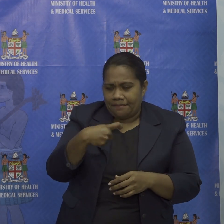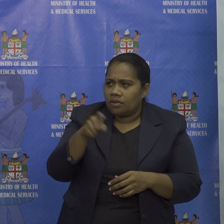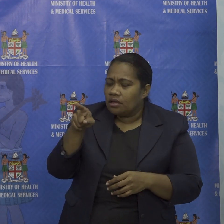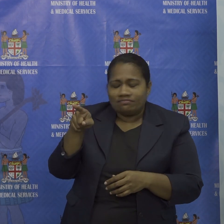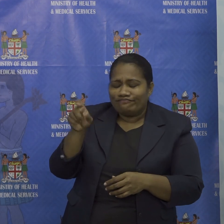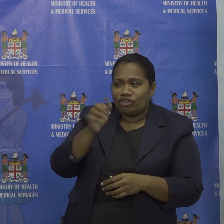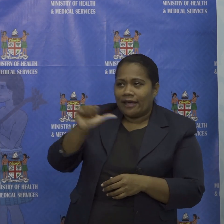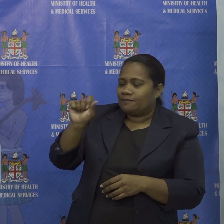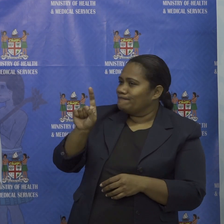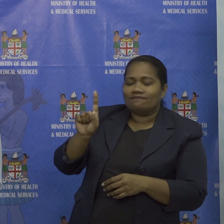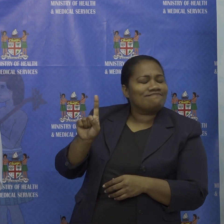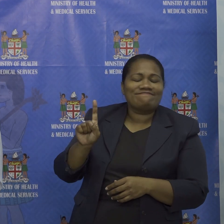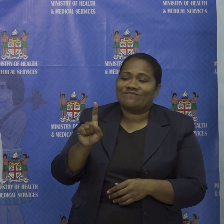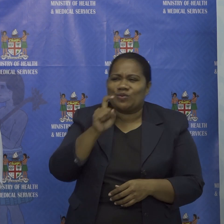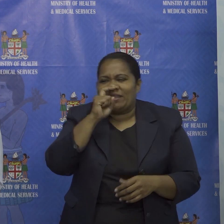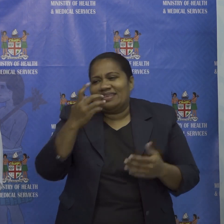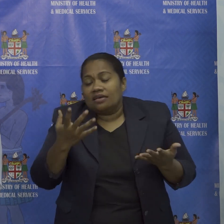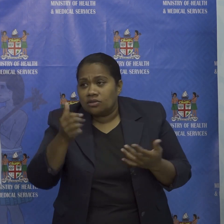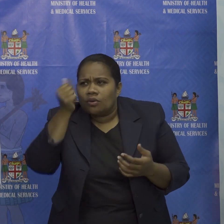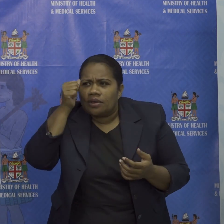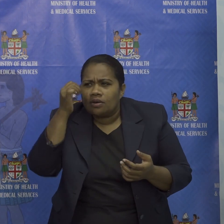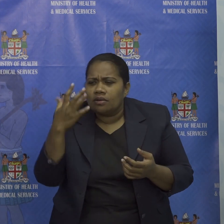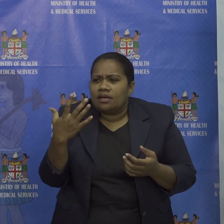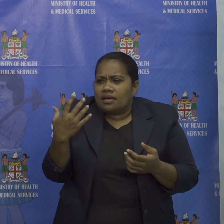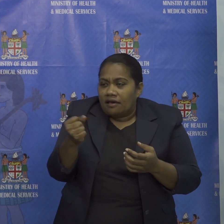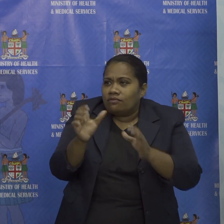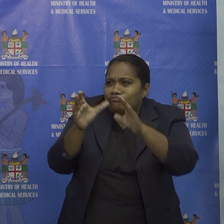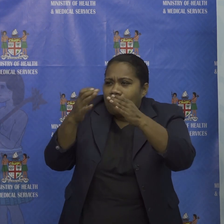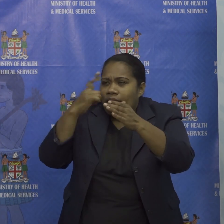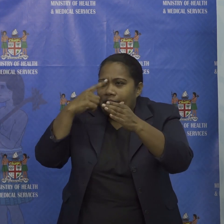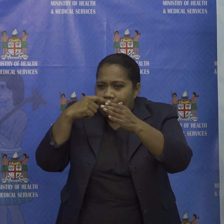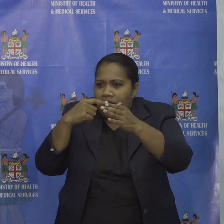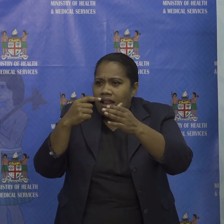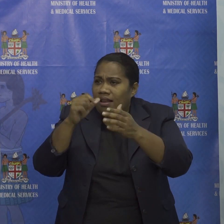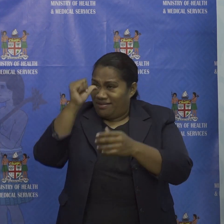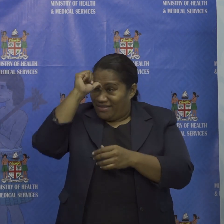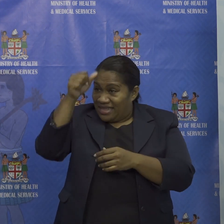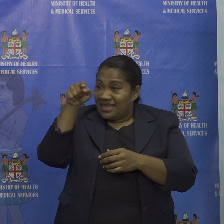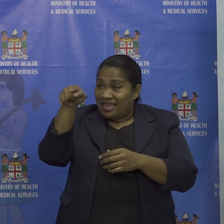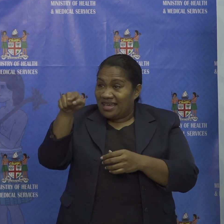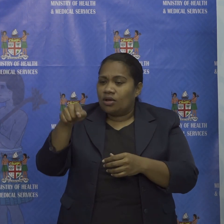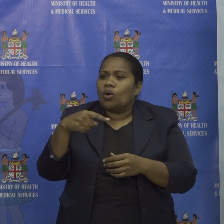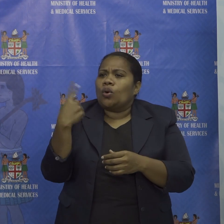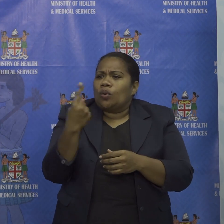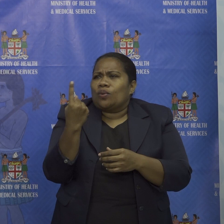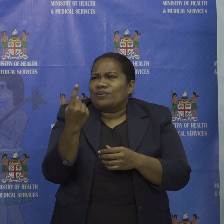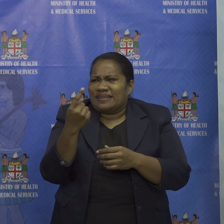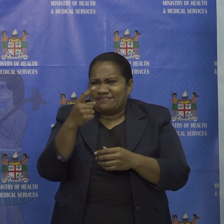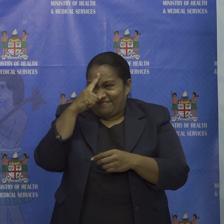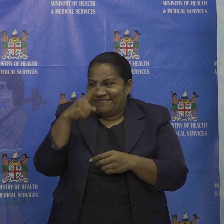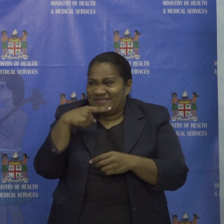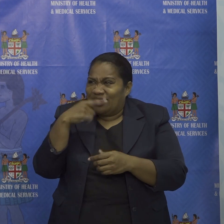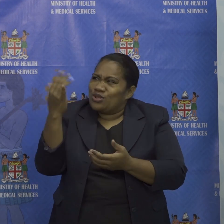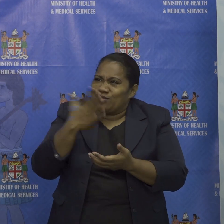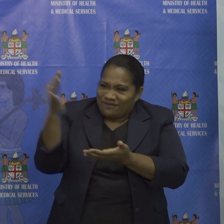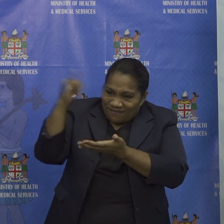come. So we just knew that there is a significant group of people in India who are considered medical people.